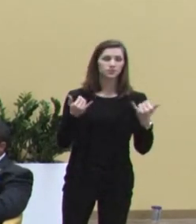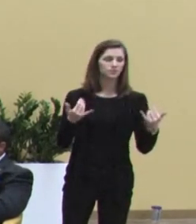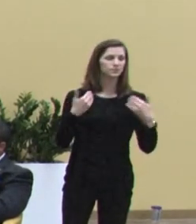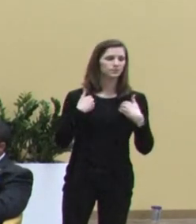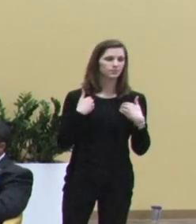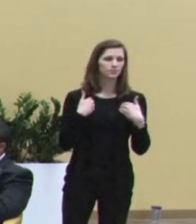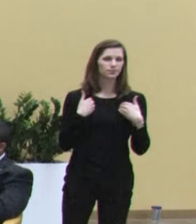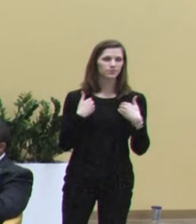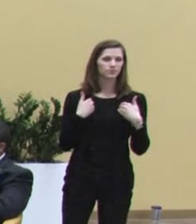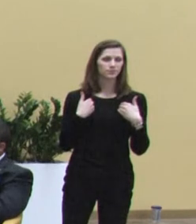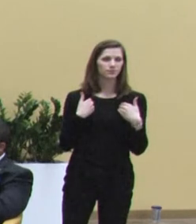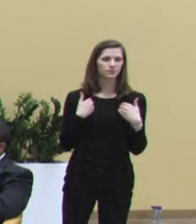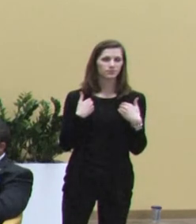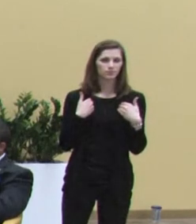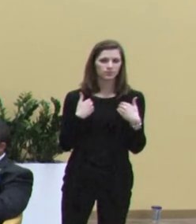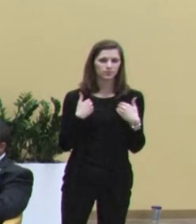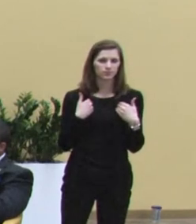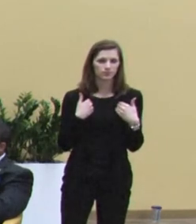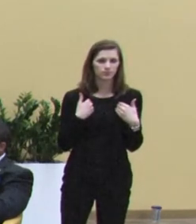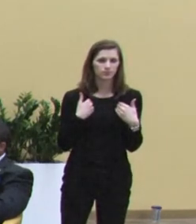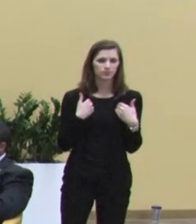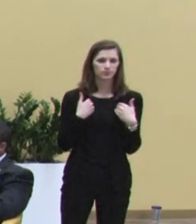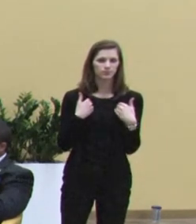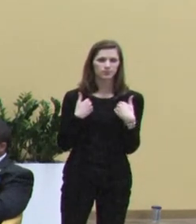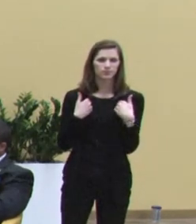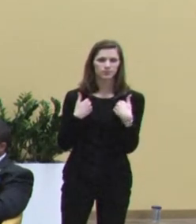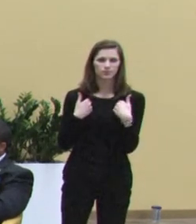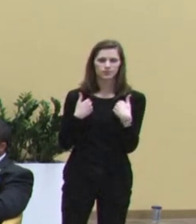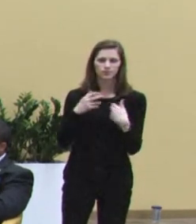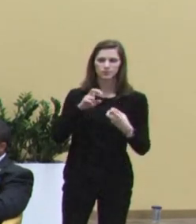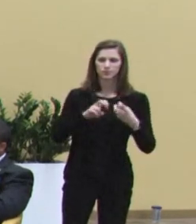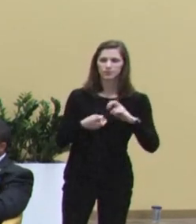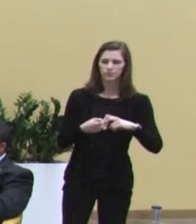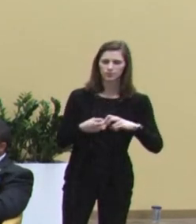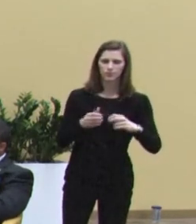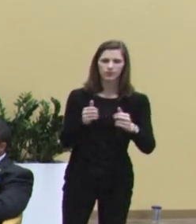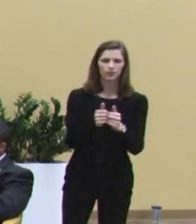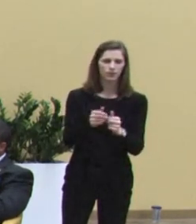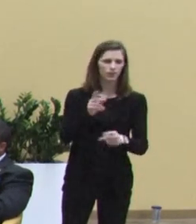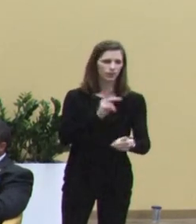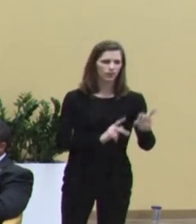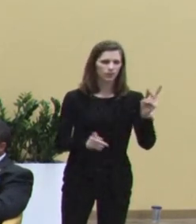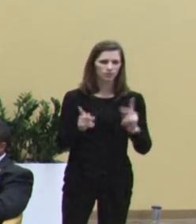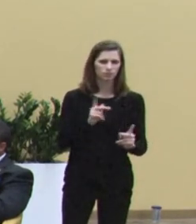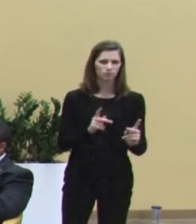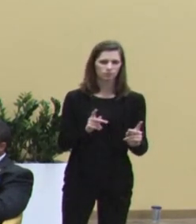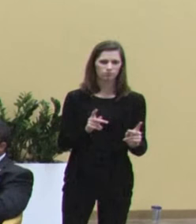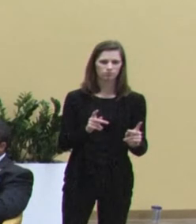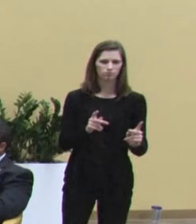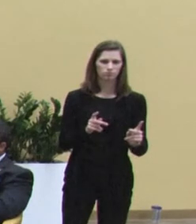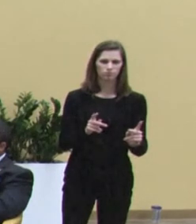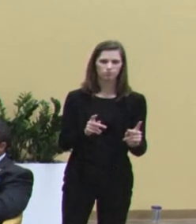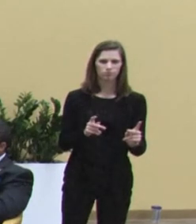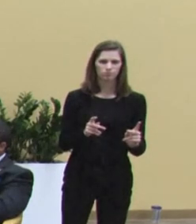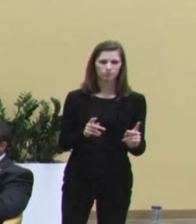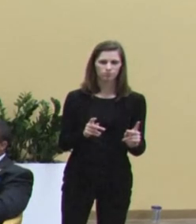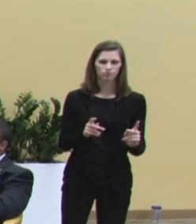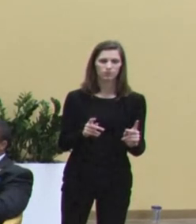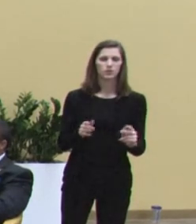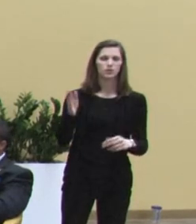goes out, and I caution folk all the time that diversity and diversion have the same root